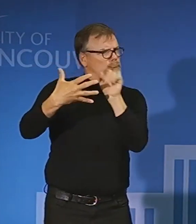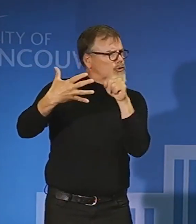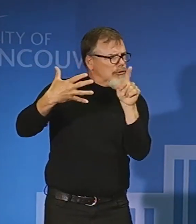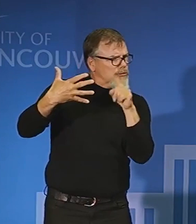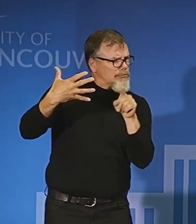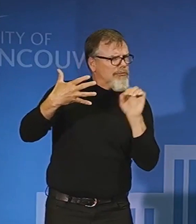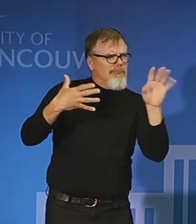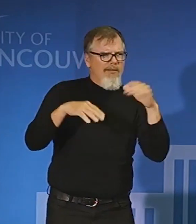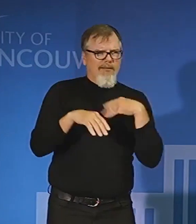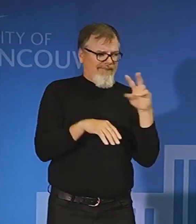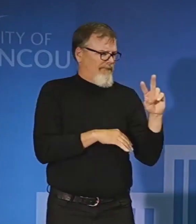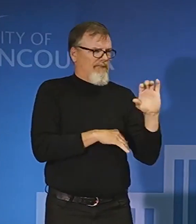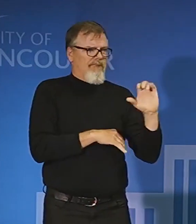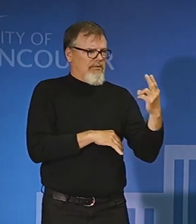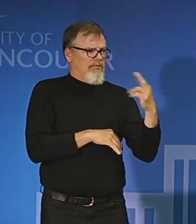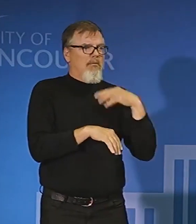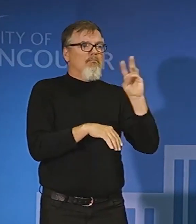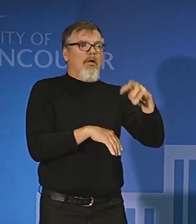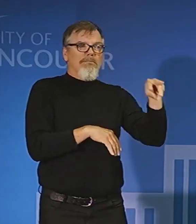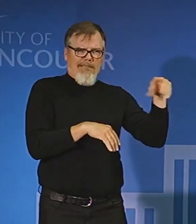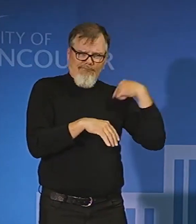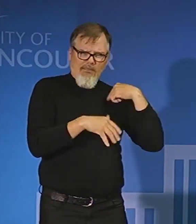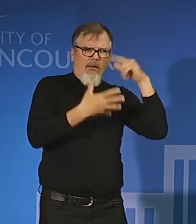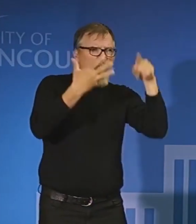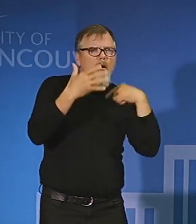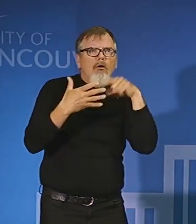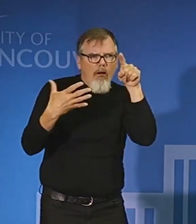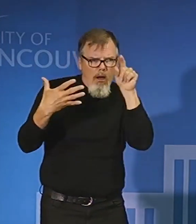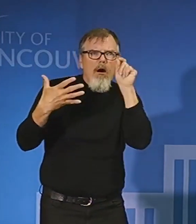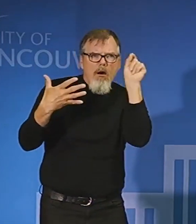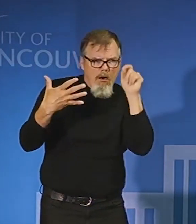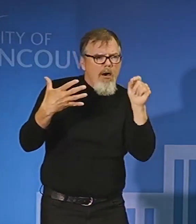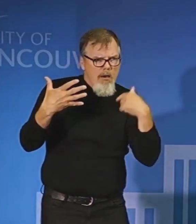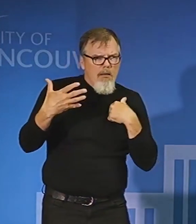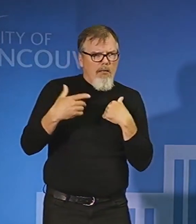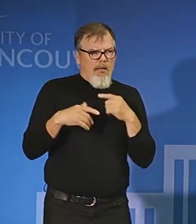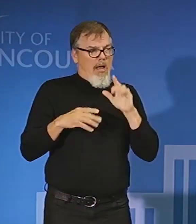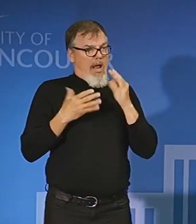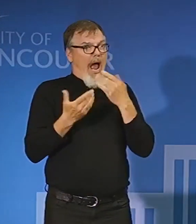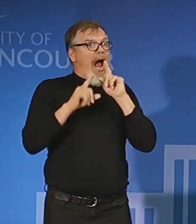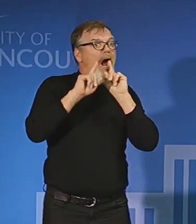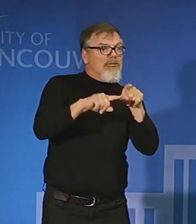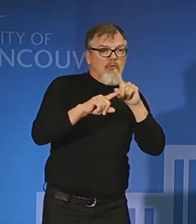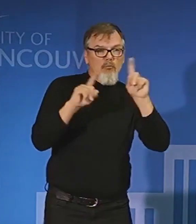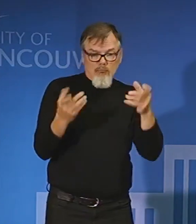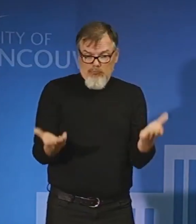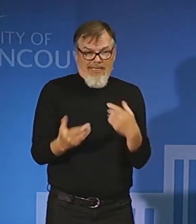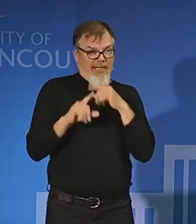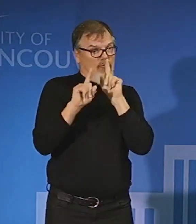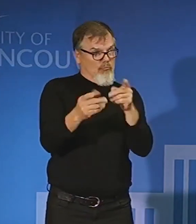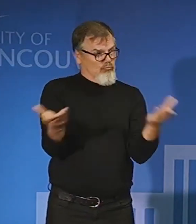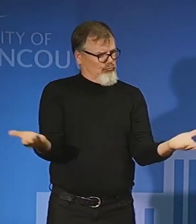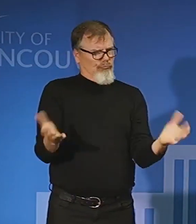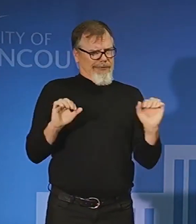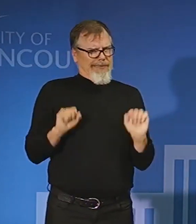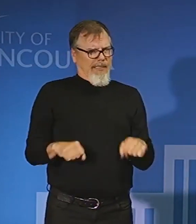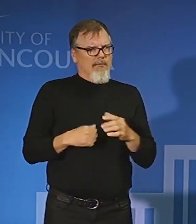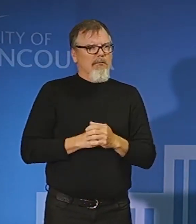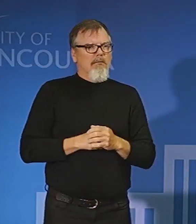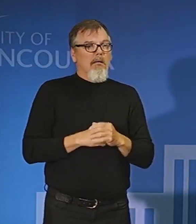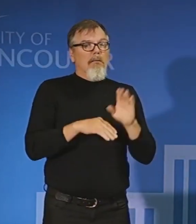Health website. We're also here to answer any of your questions, but what we have found is that the business community has done